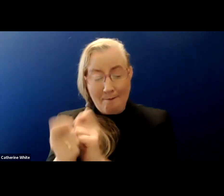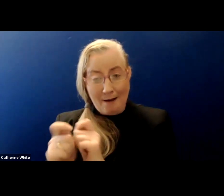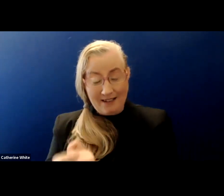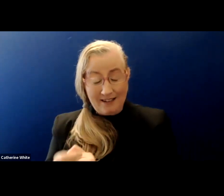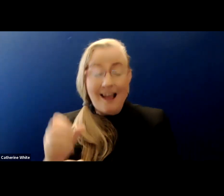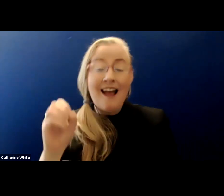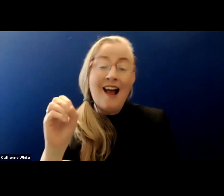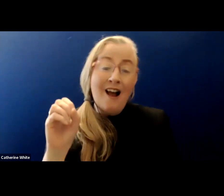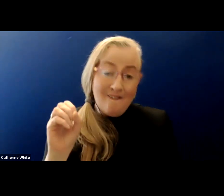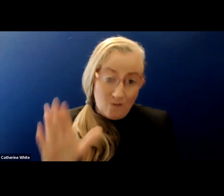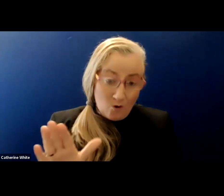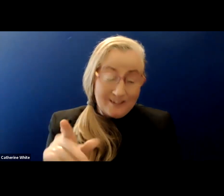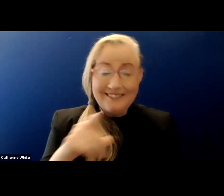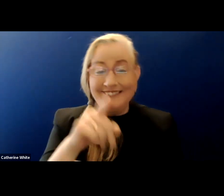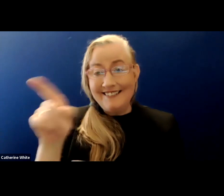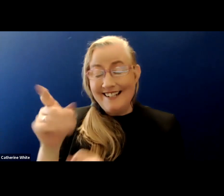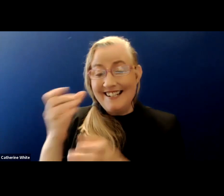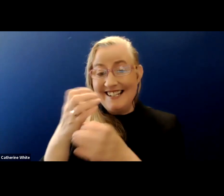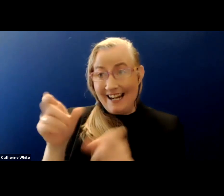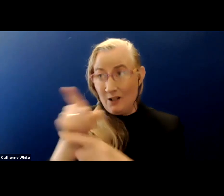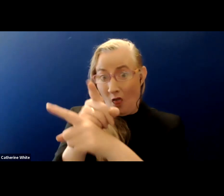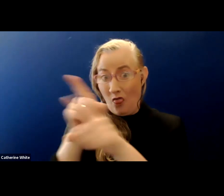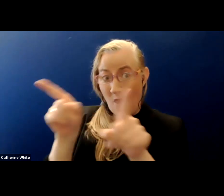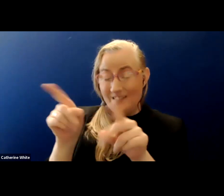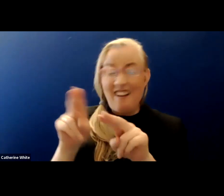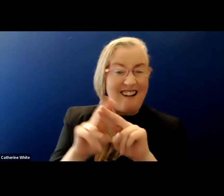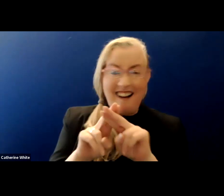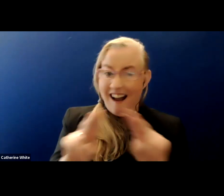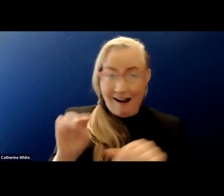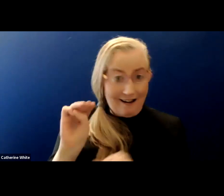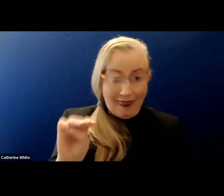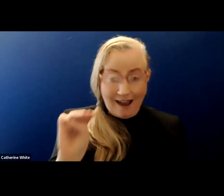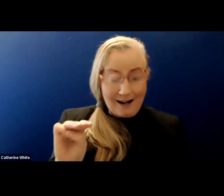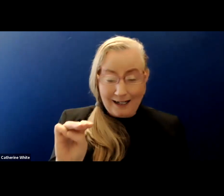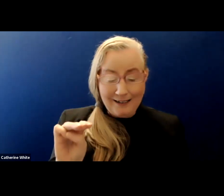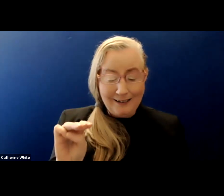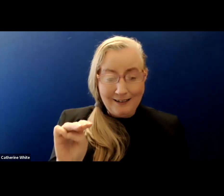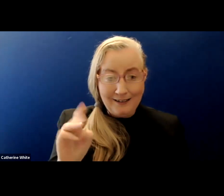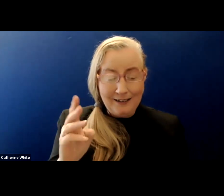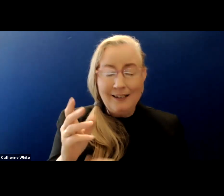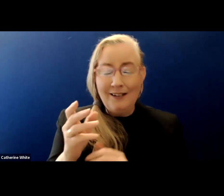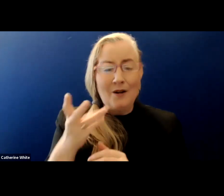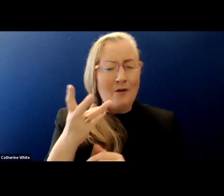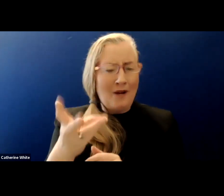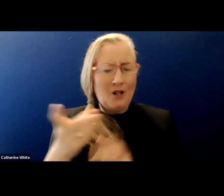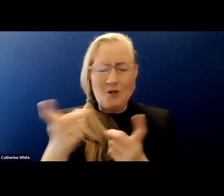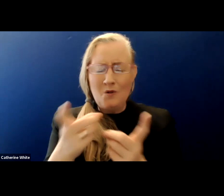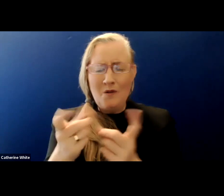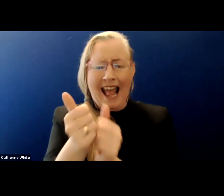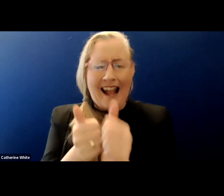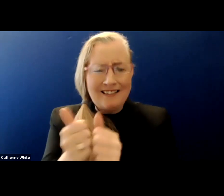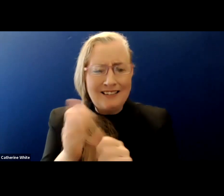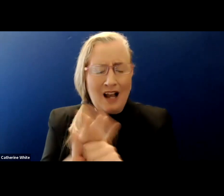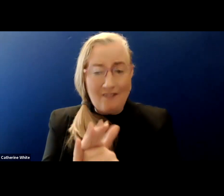to be the states which are precisely those states unlikely to be committing acts of aggression. For